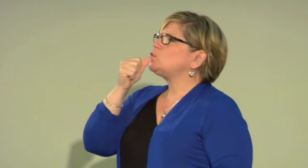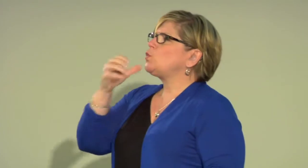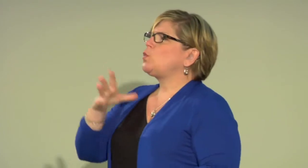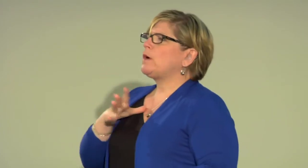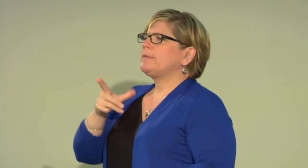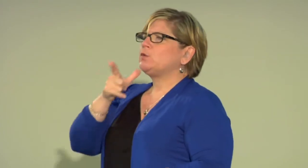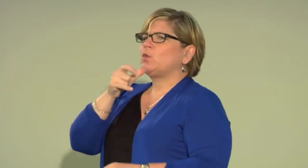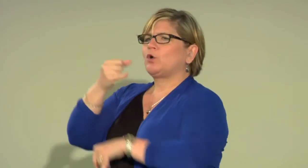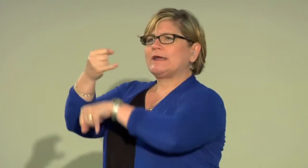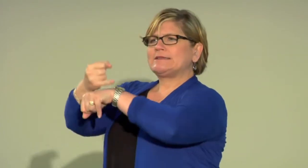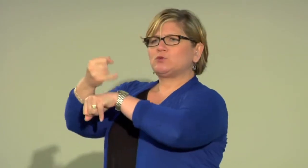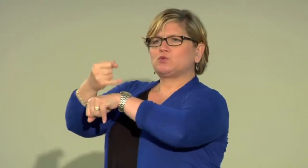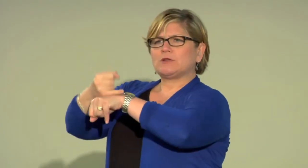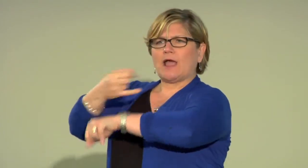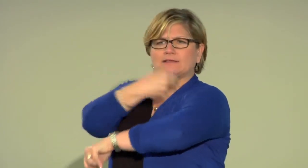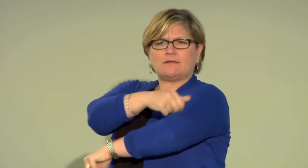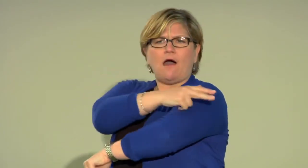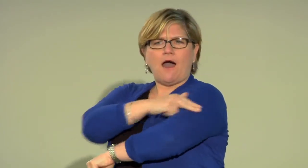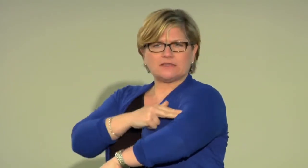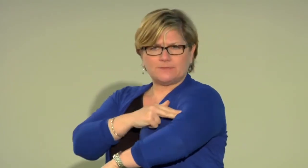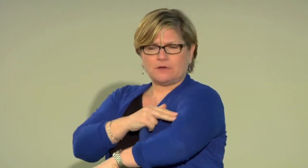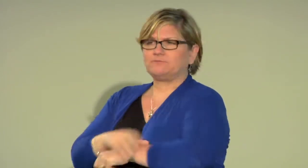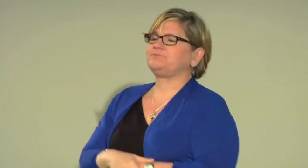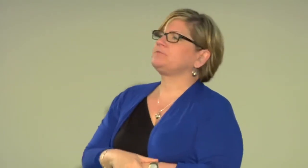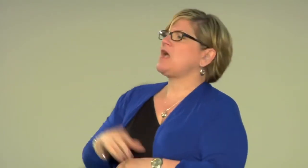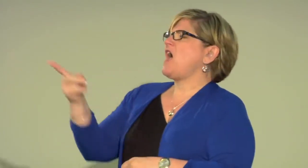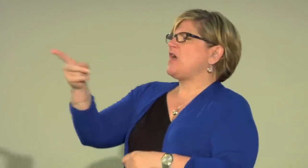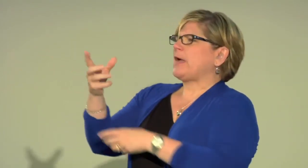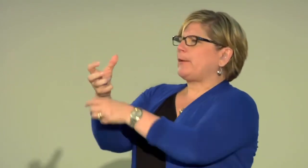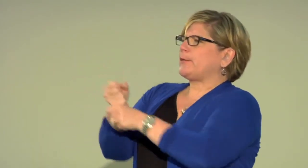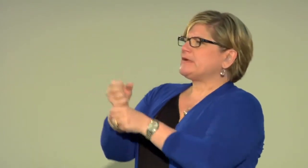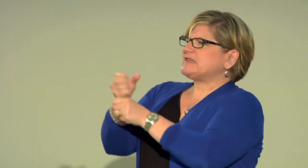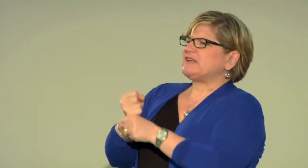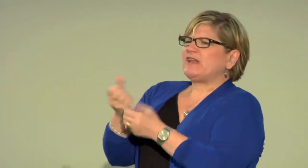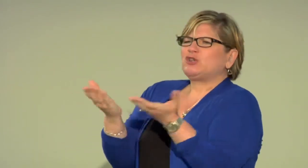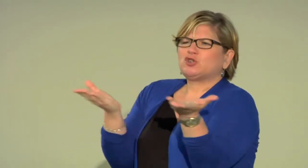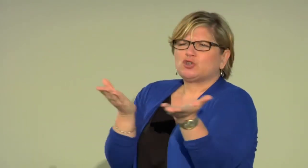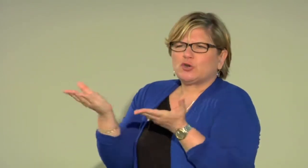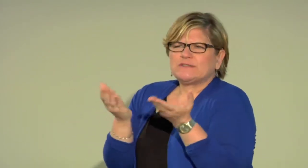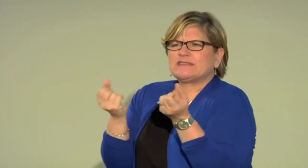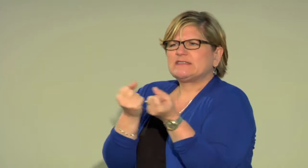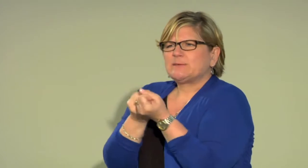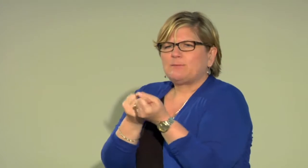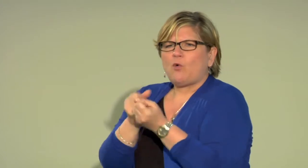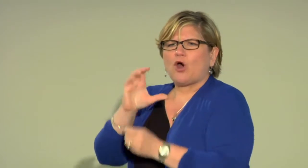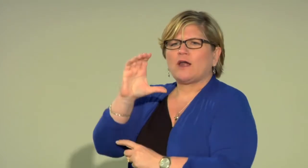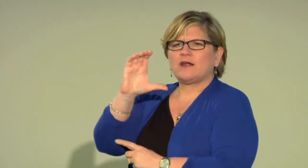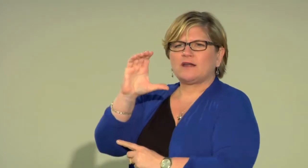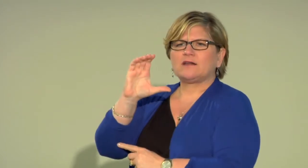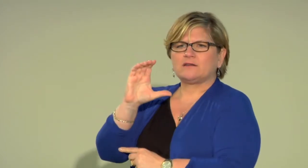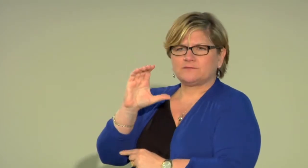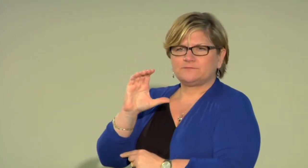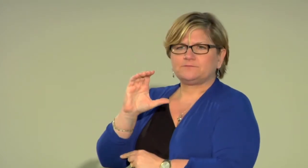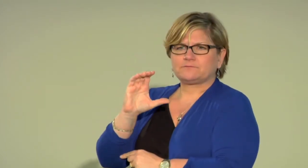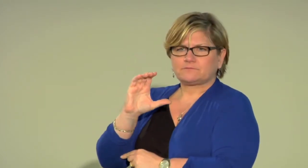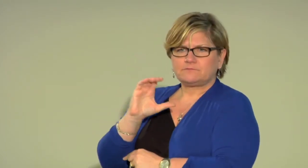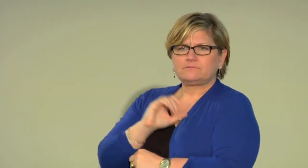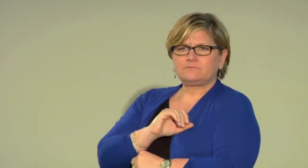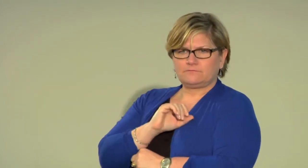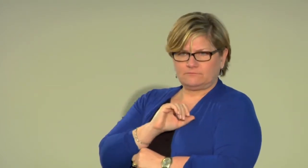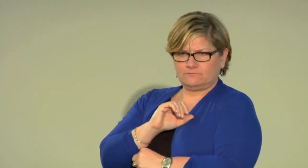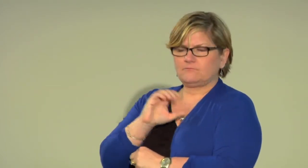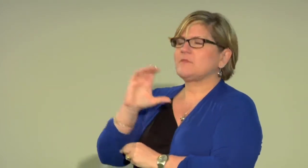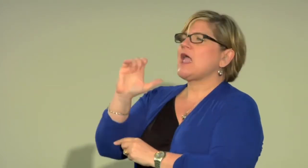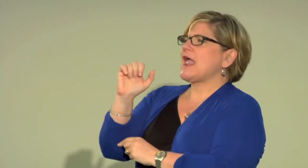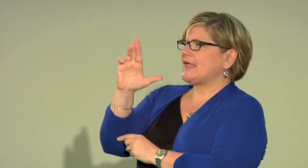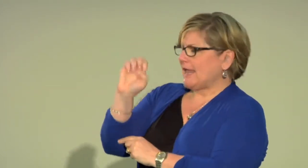in 1999. And there were two women who worked at a state hospital. They were living in a